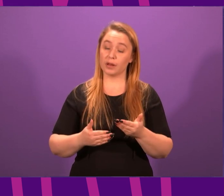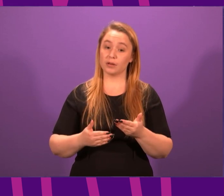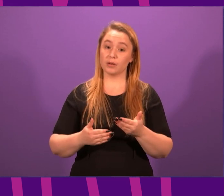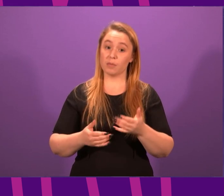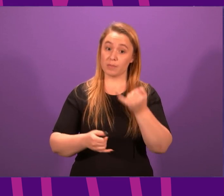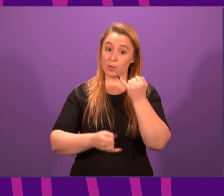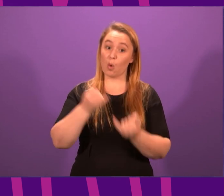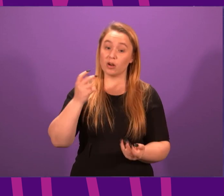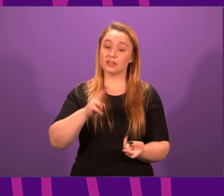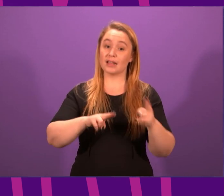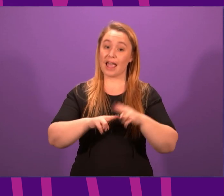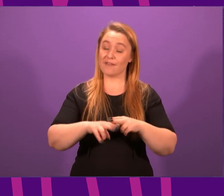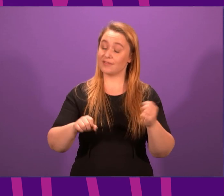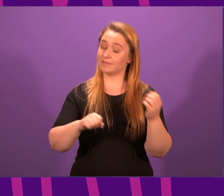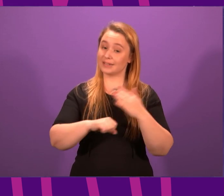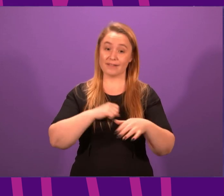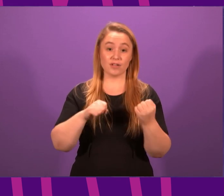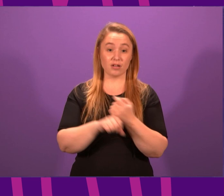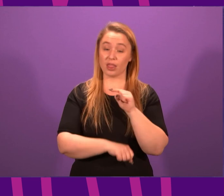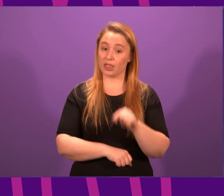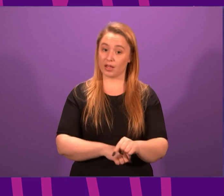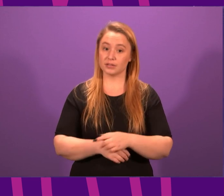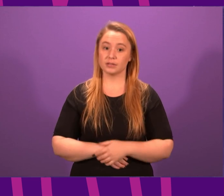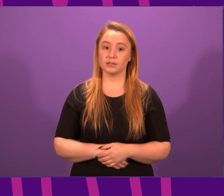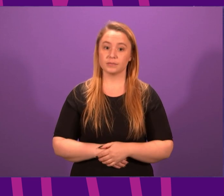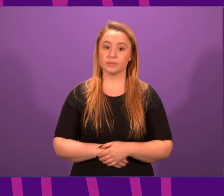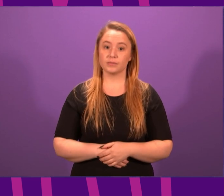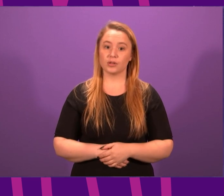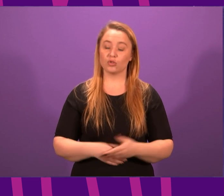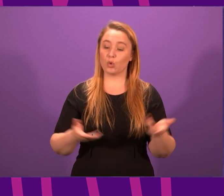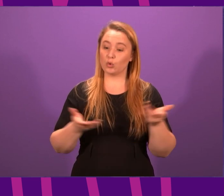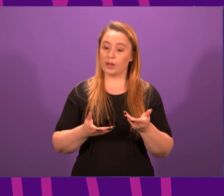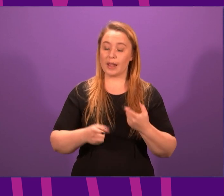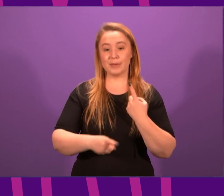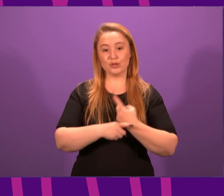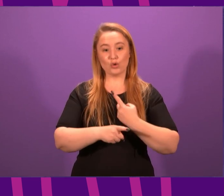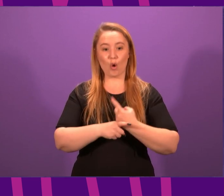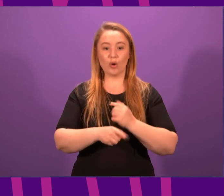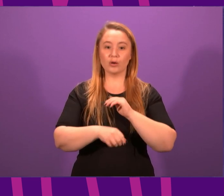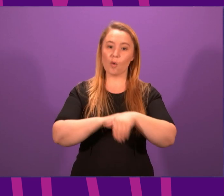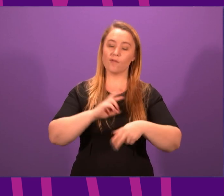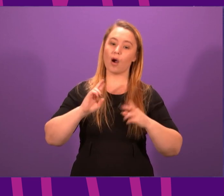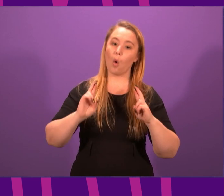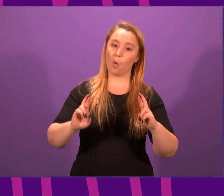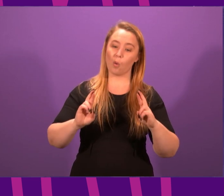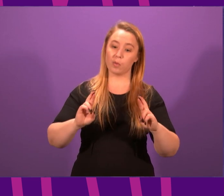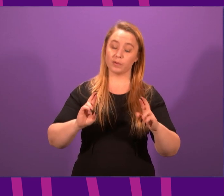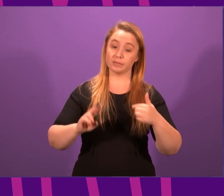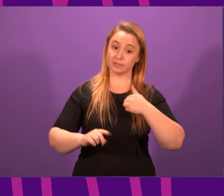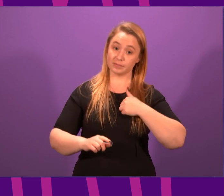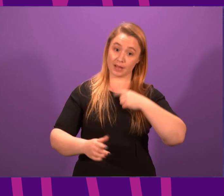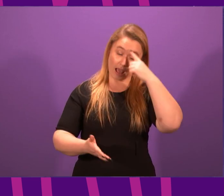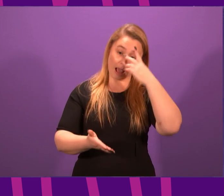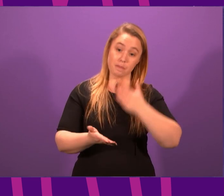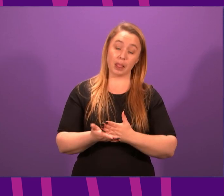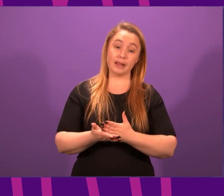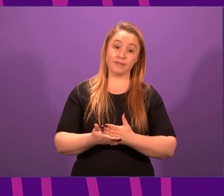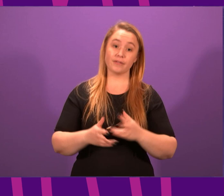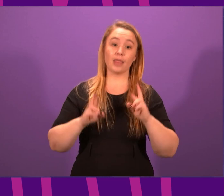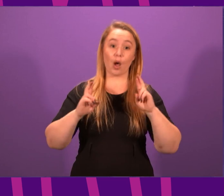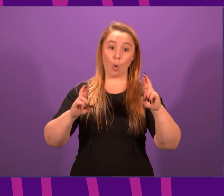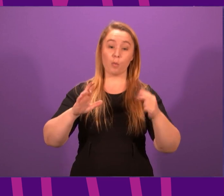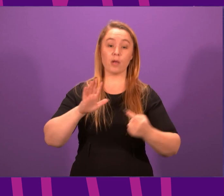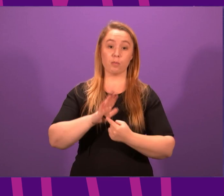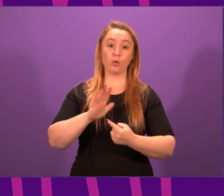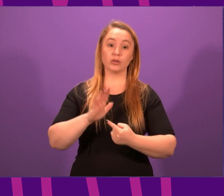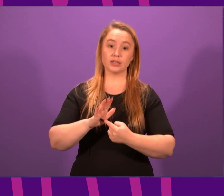had not done that. There has been a lot of talk today about hope. Presiding Officer, I firmly believe in the importance of hope. I